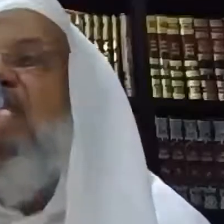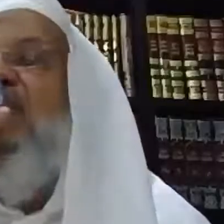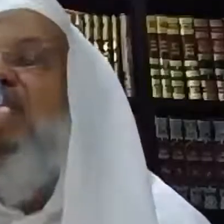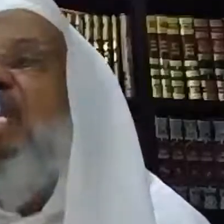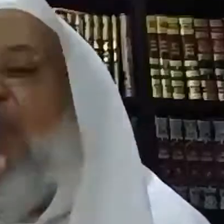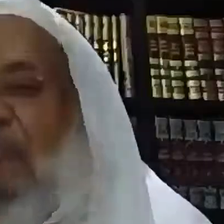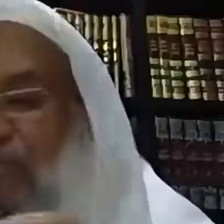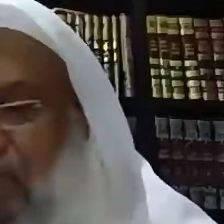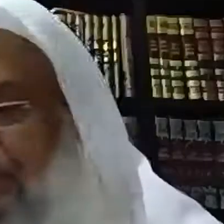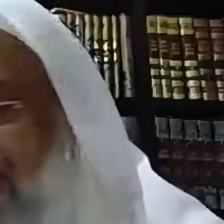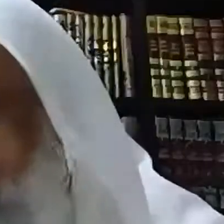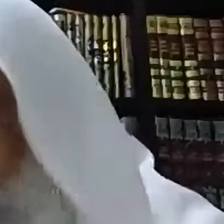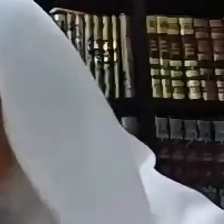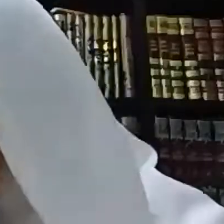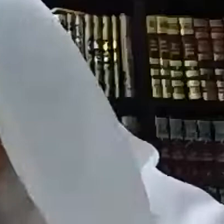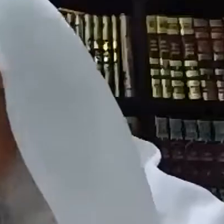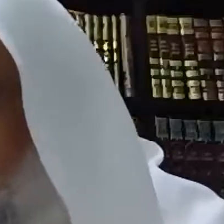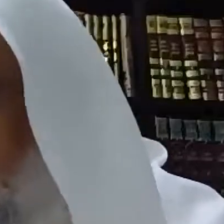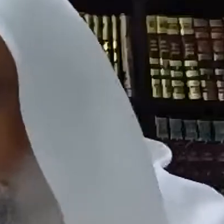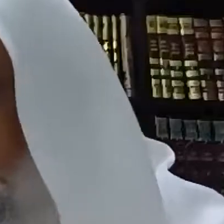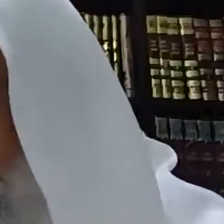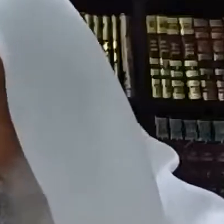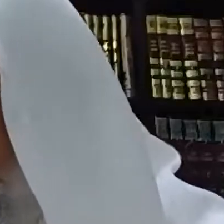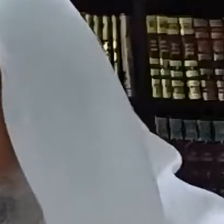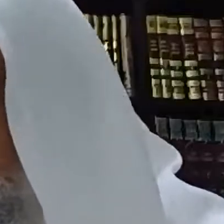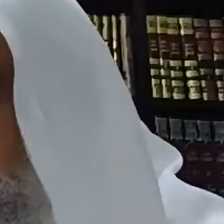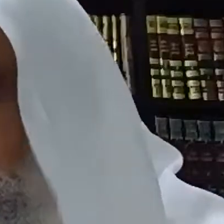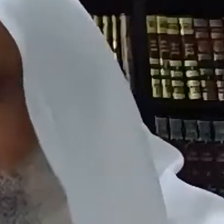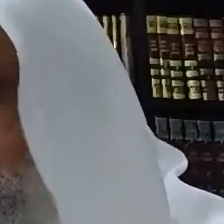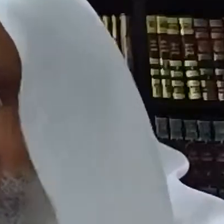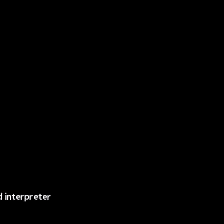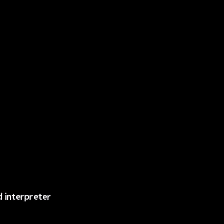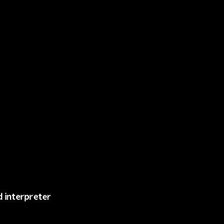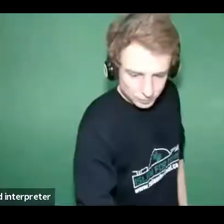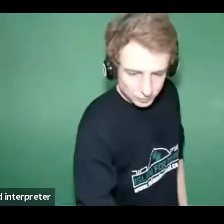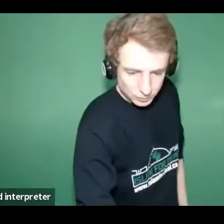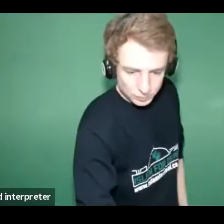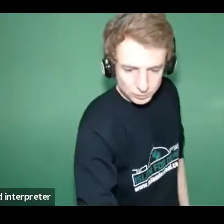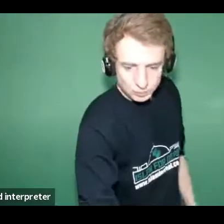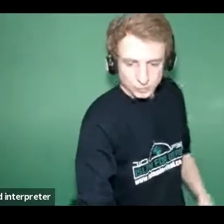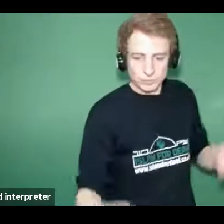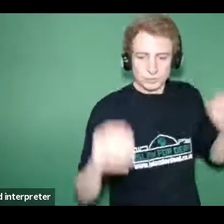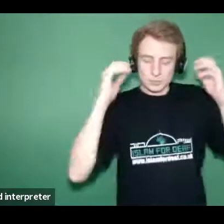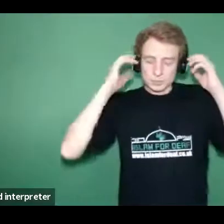What was the topic? How to increase Iman during Ramadan? Yeah. Yeah.